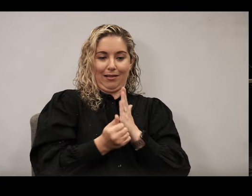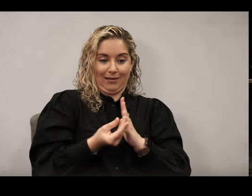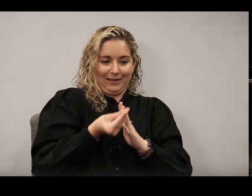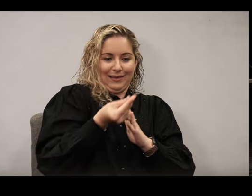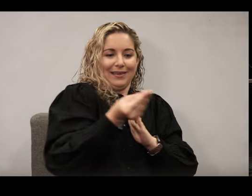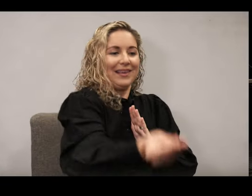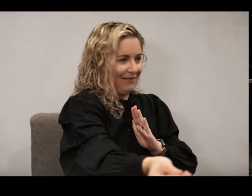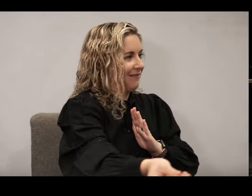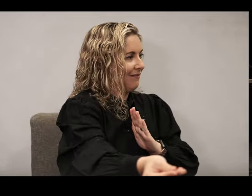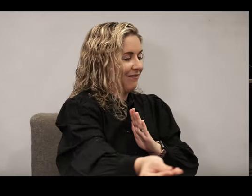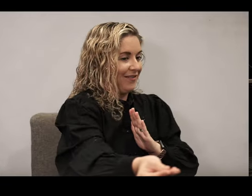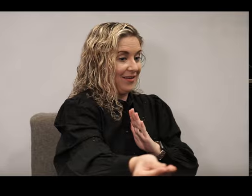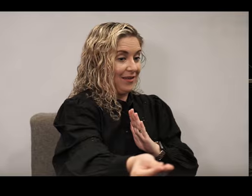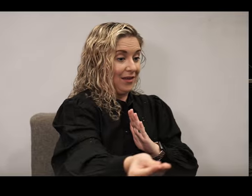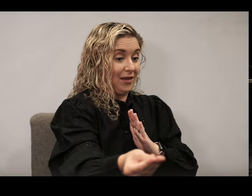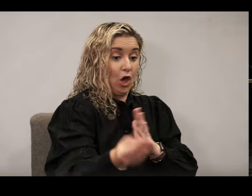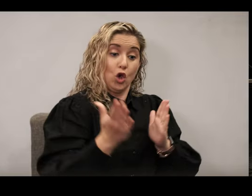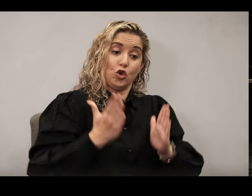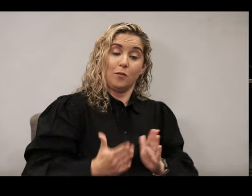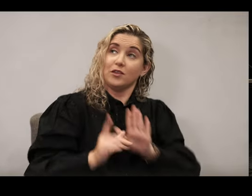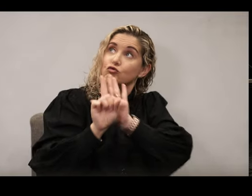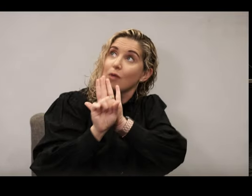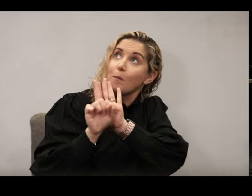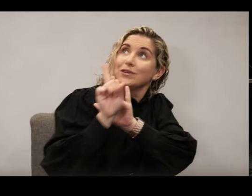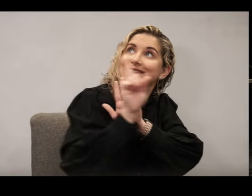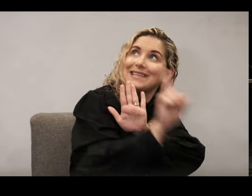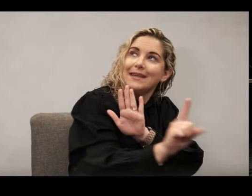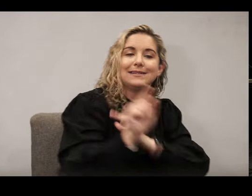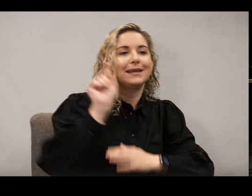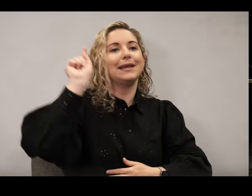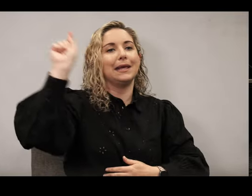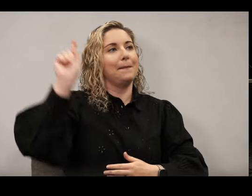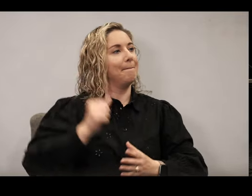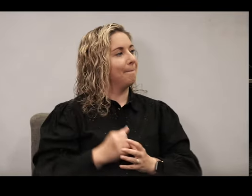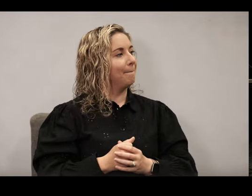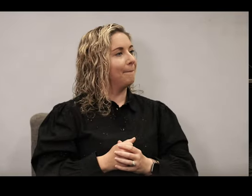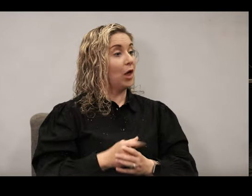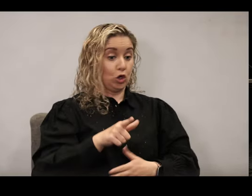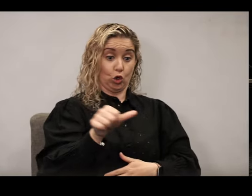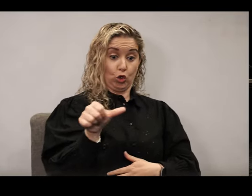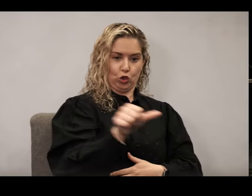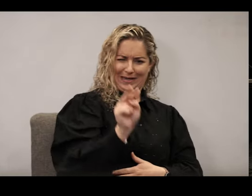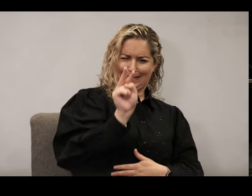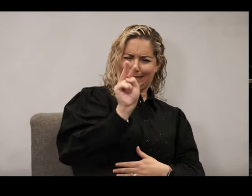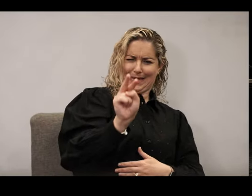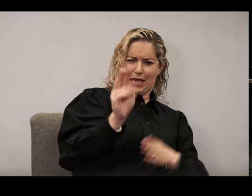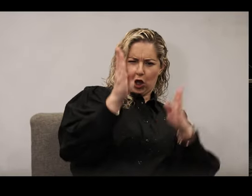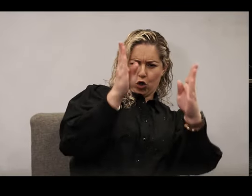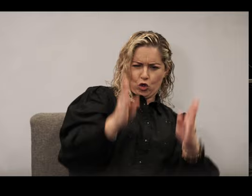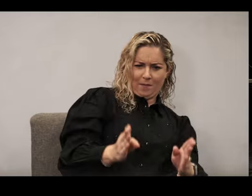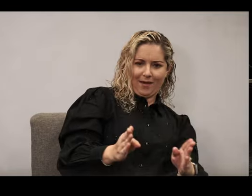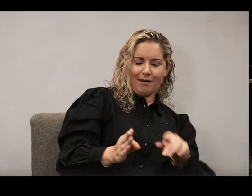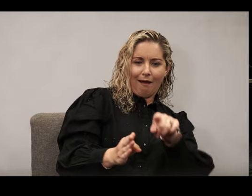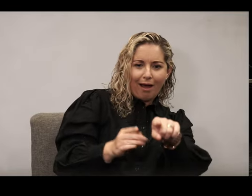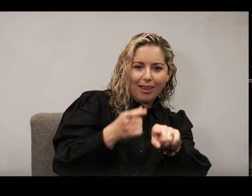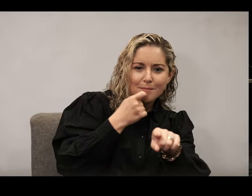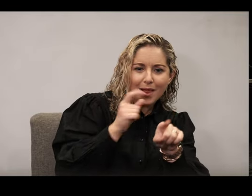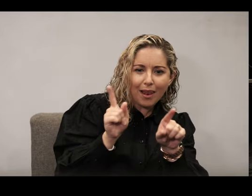God, representing him and like him. It's supposed to be that when you look at a human, you see a little picture of God.